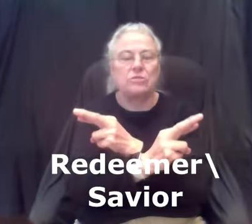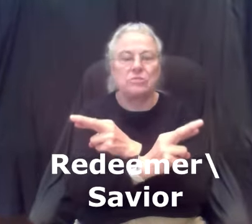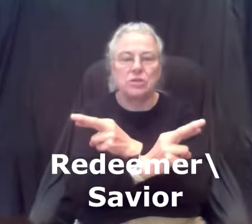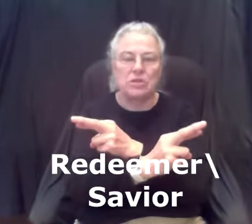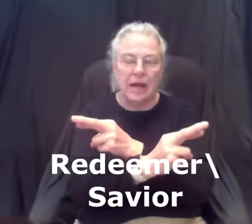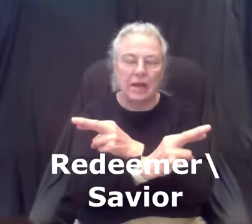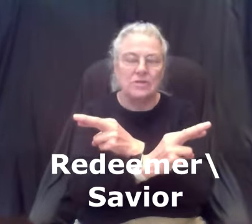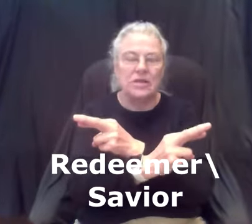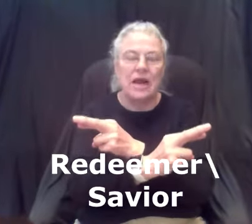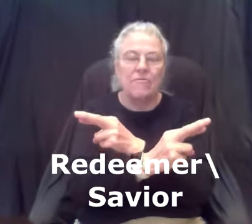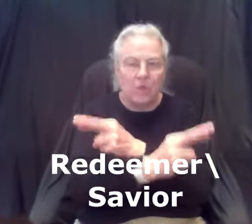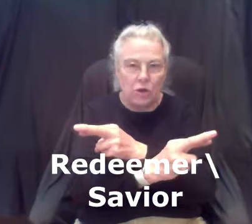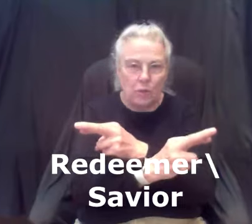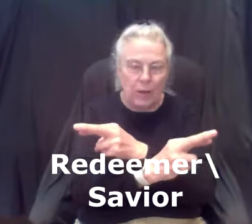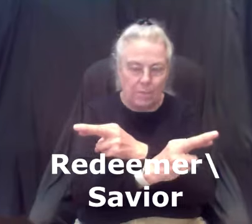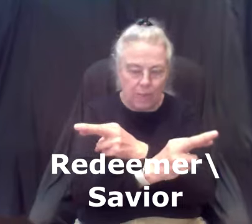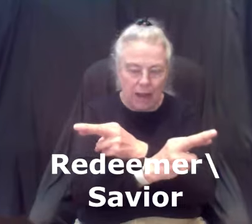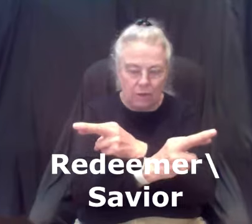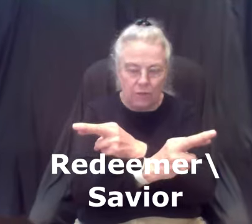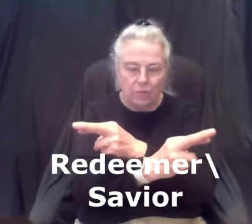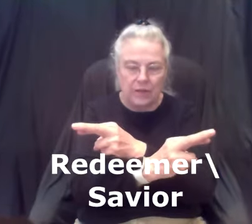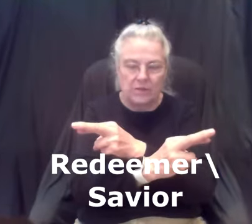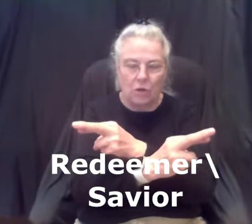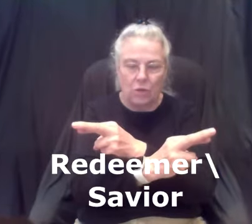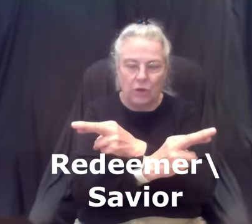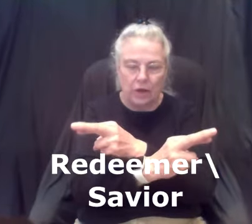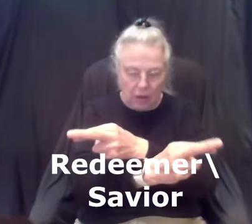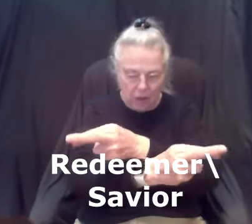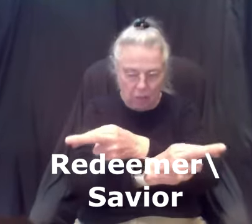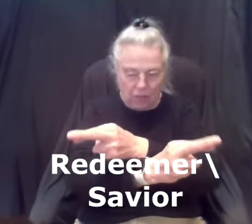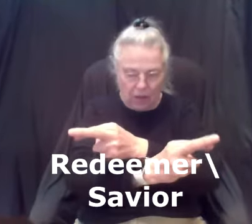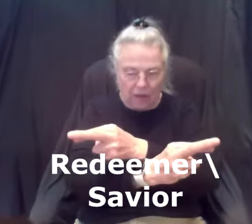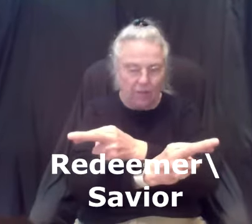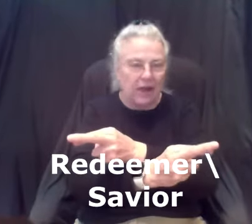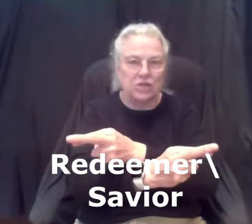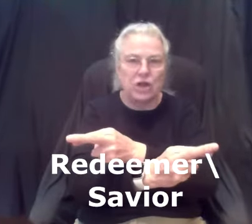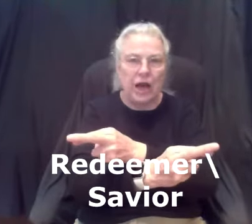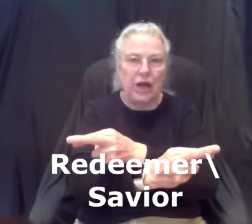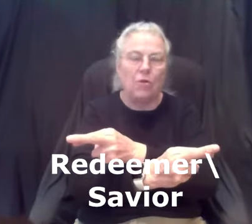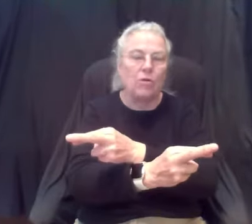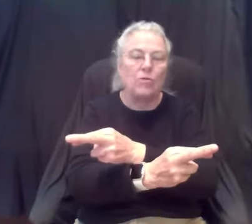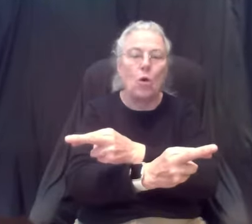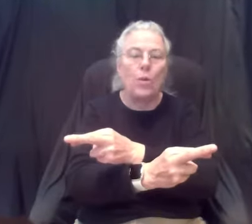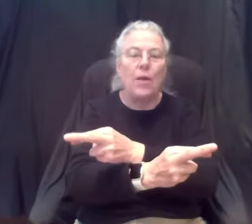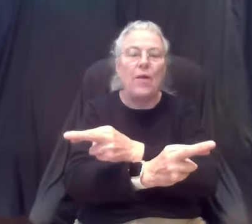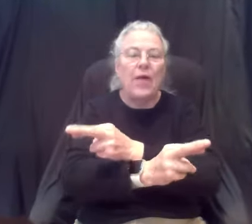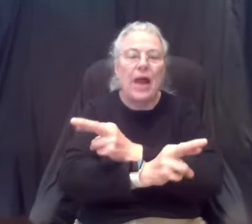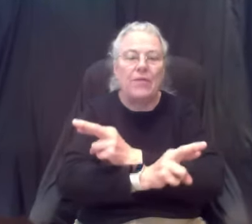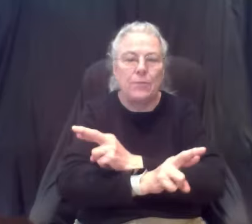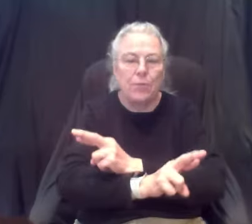just like in slavery, you would be bound at the wrist, holding with like a chain or a rope, and then